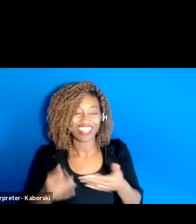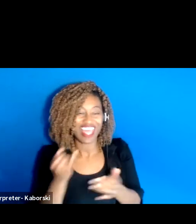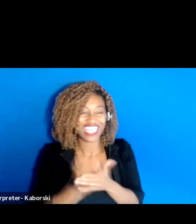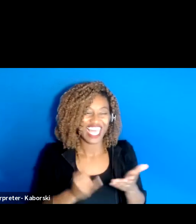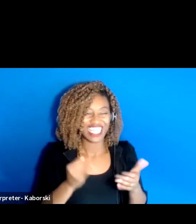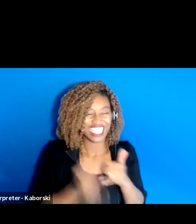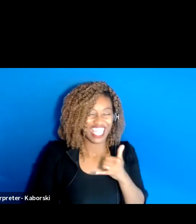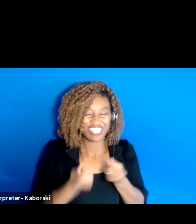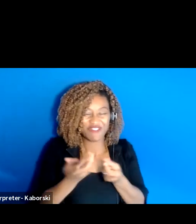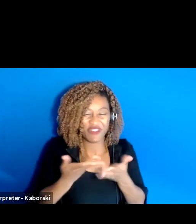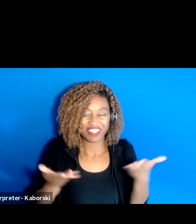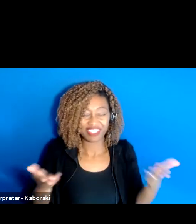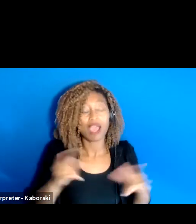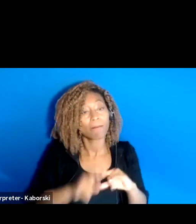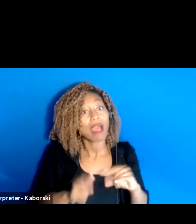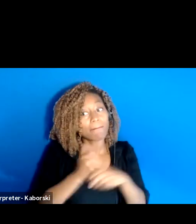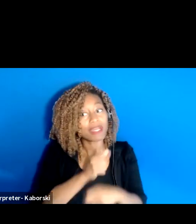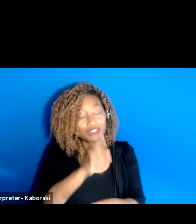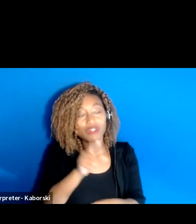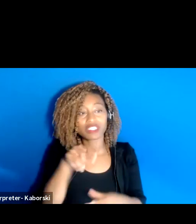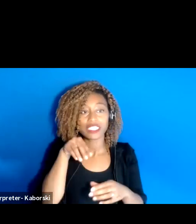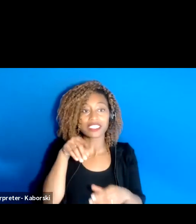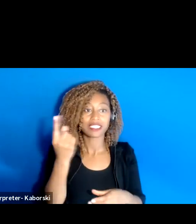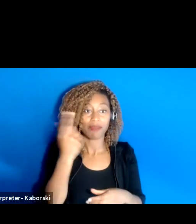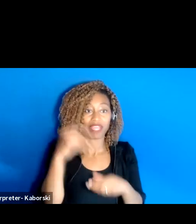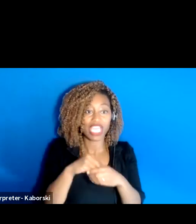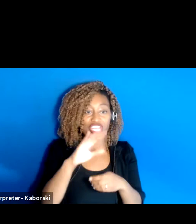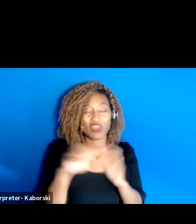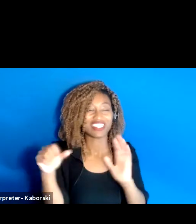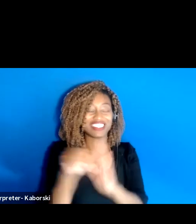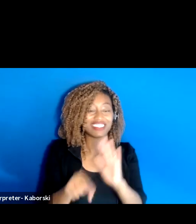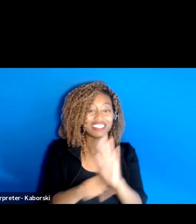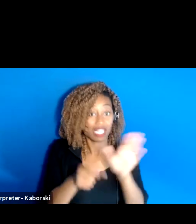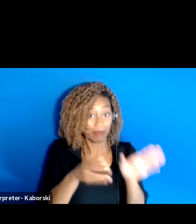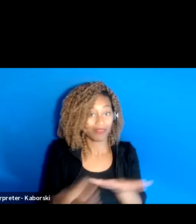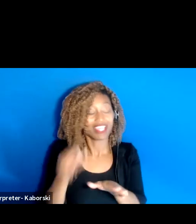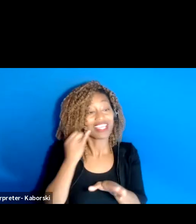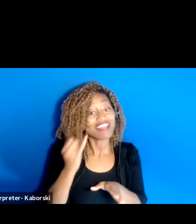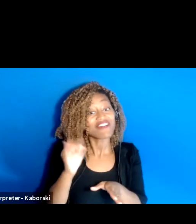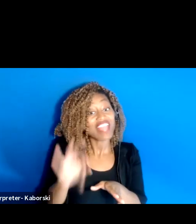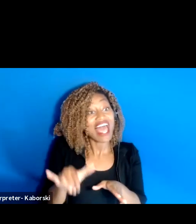but make sure that there is something in your state plan if it is something you want to be engaging in.